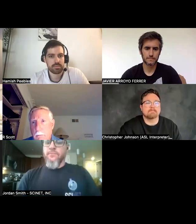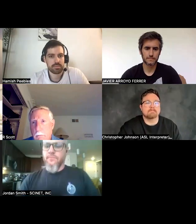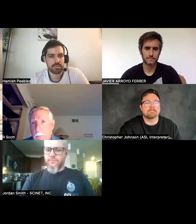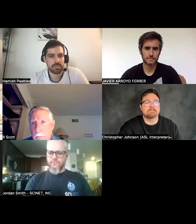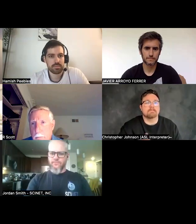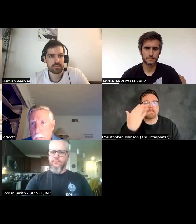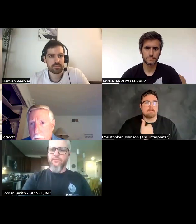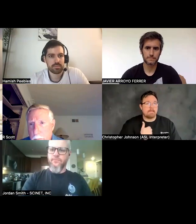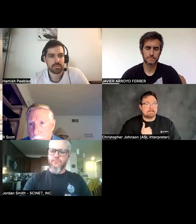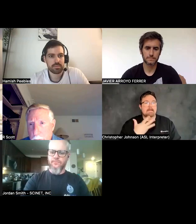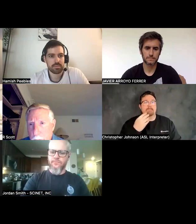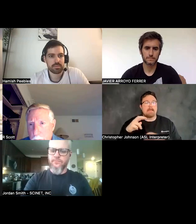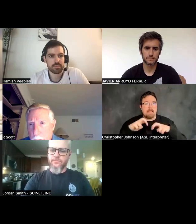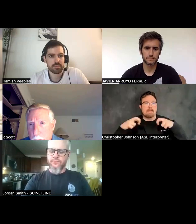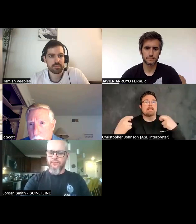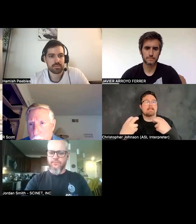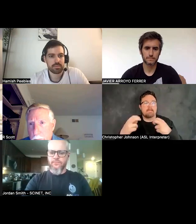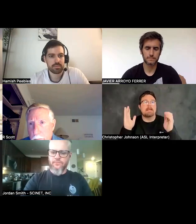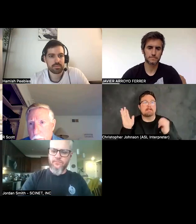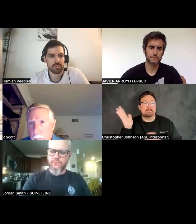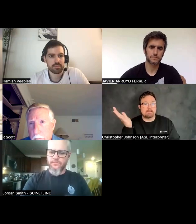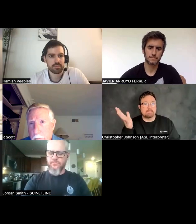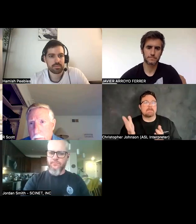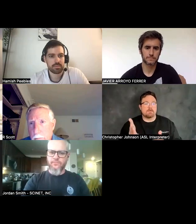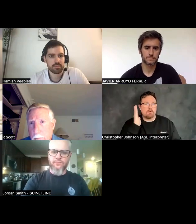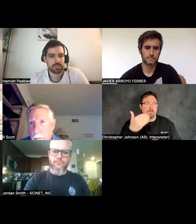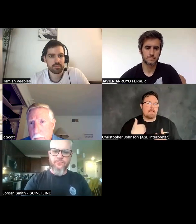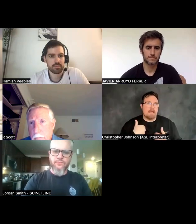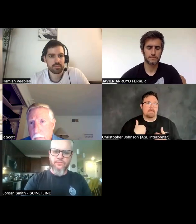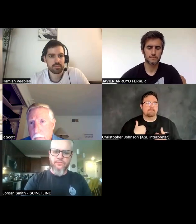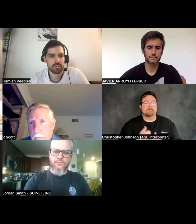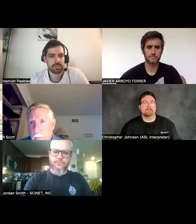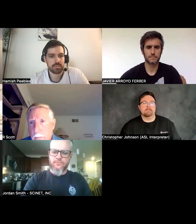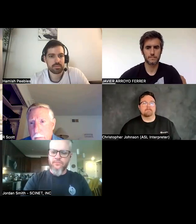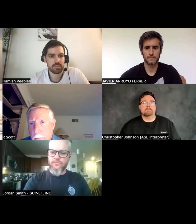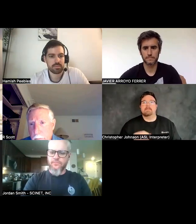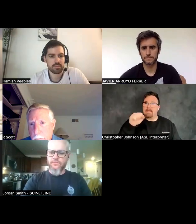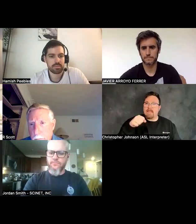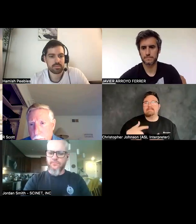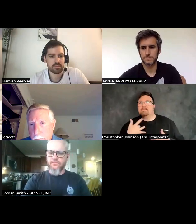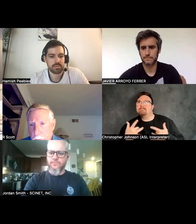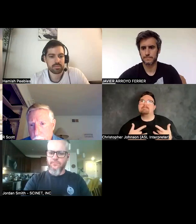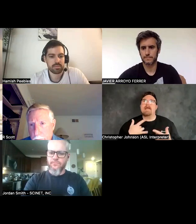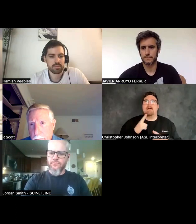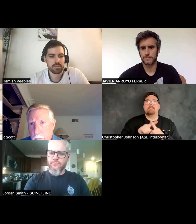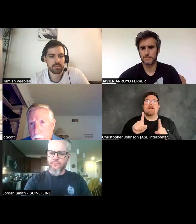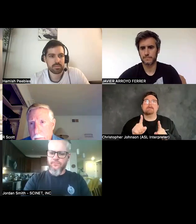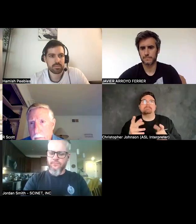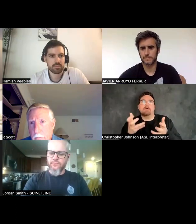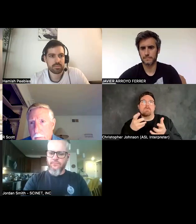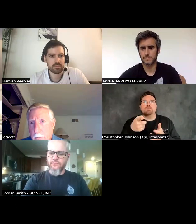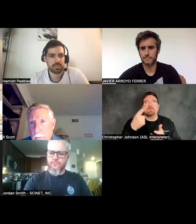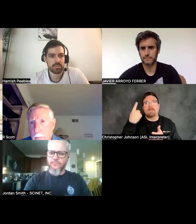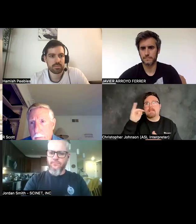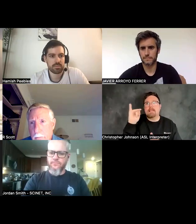session. And I also want to remind you to think of this event. Yes, it's an event, but kind of think of it as a pop-up